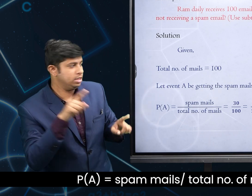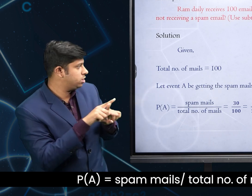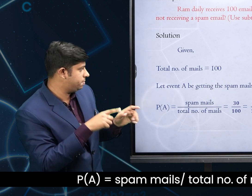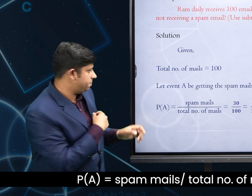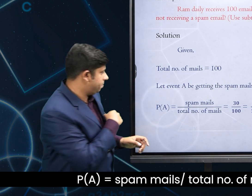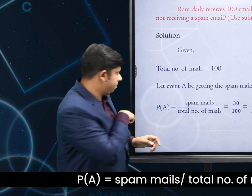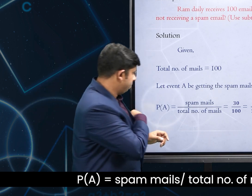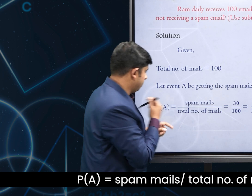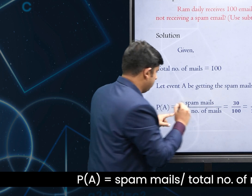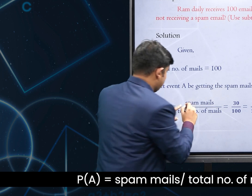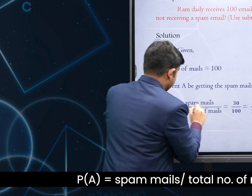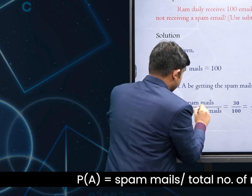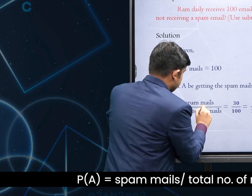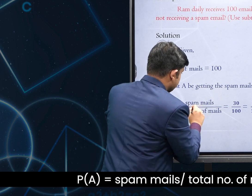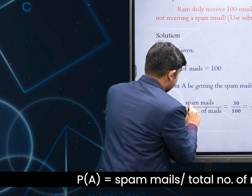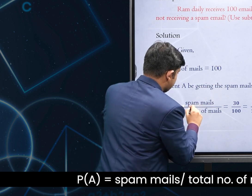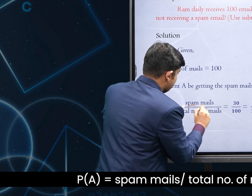That is equal to 30 by 100.